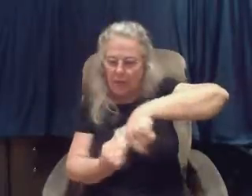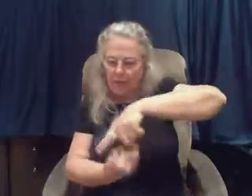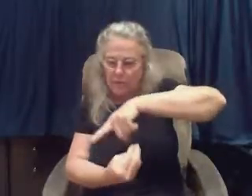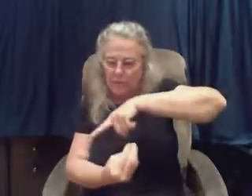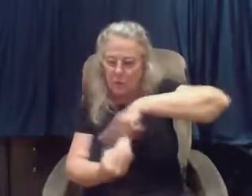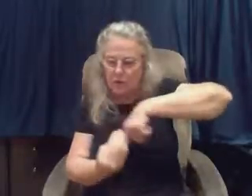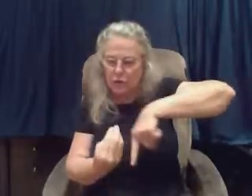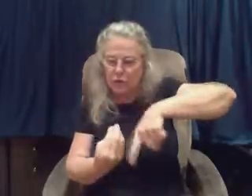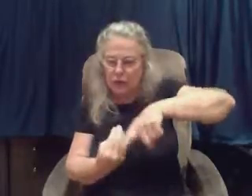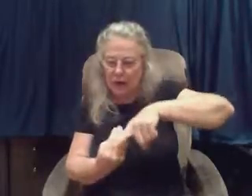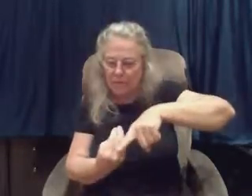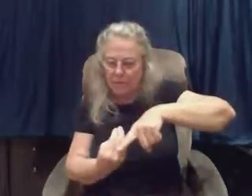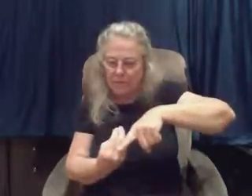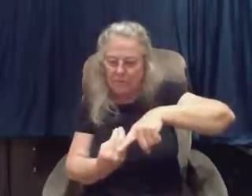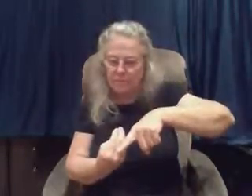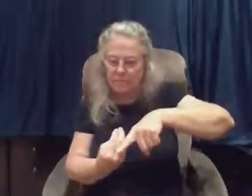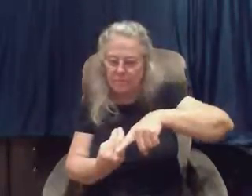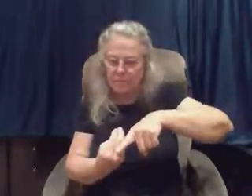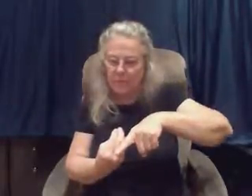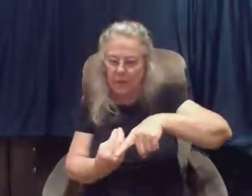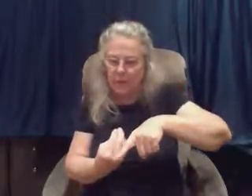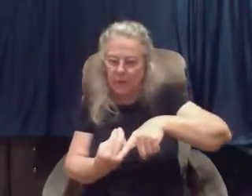Around or surrounds.